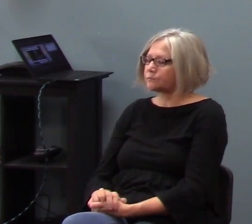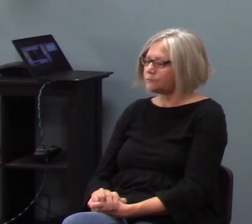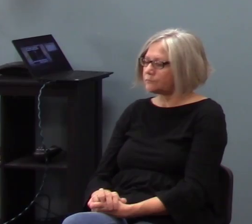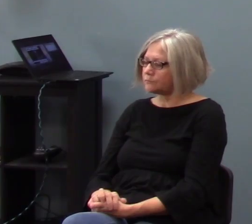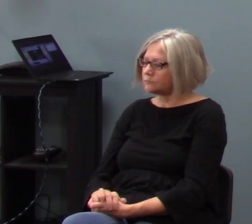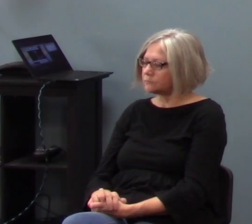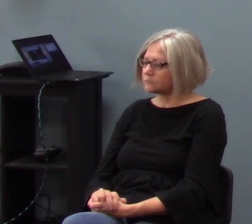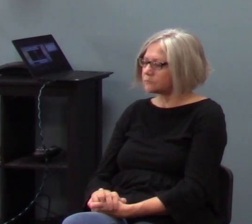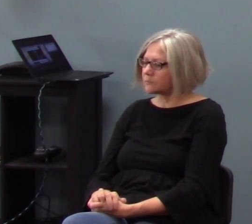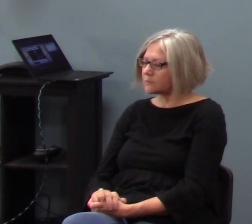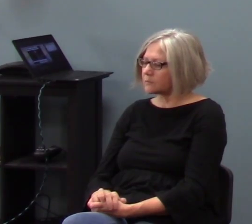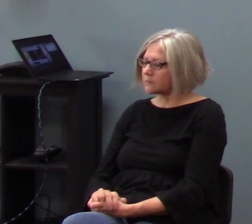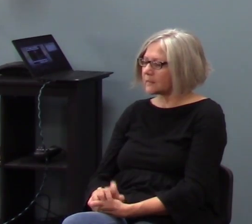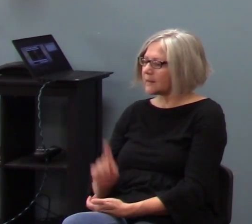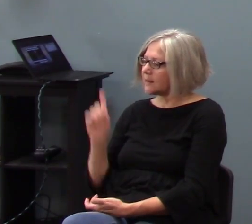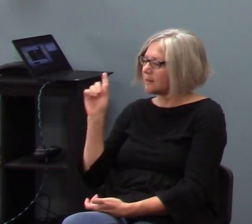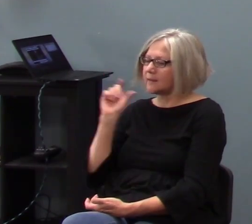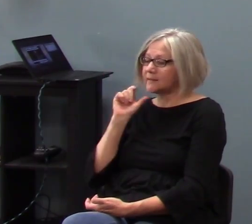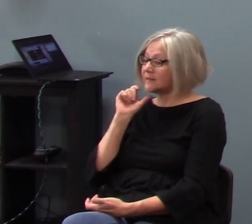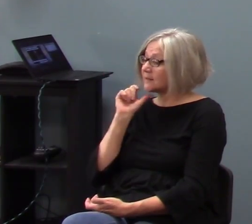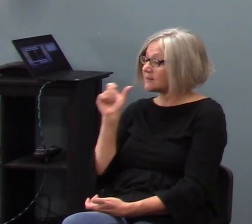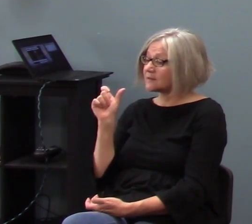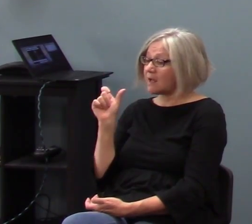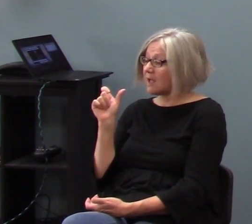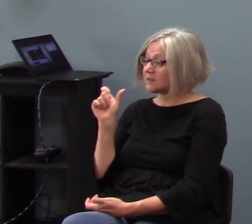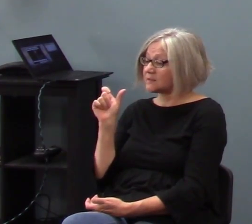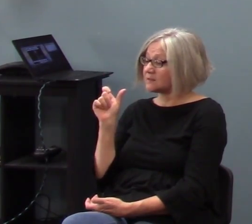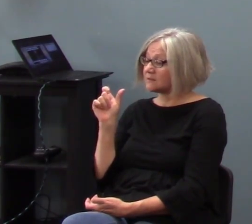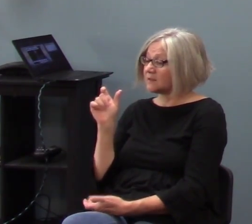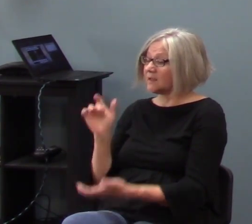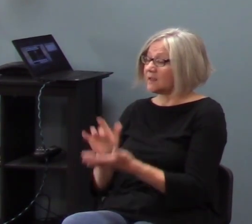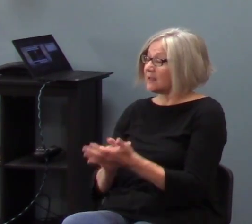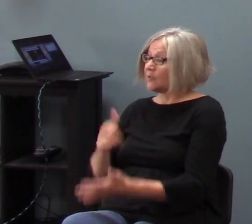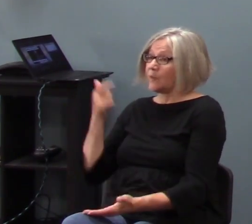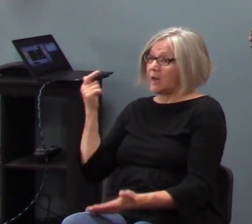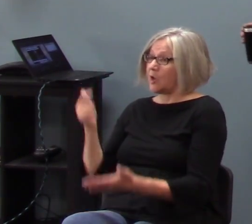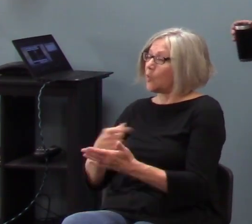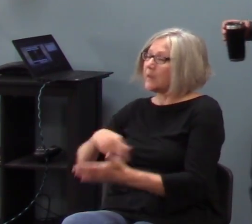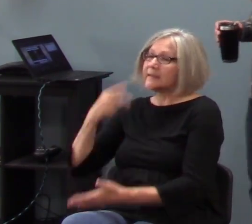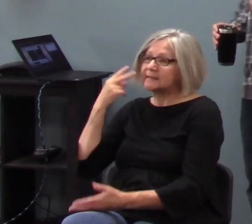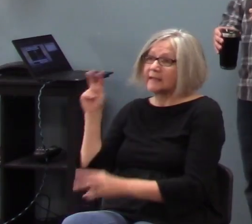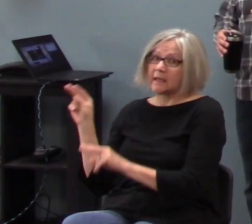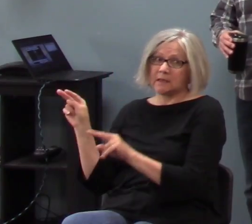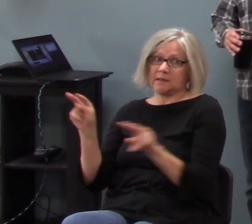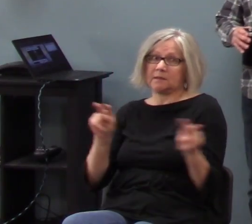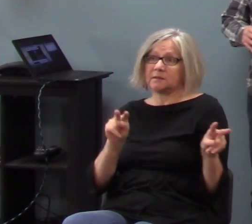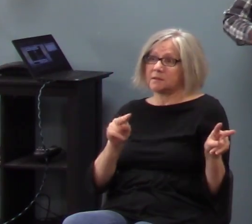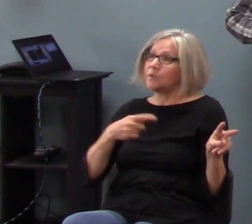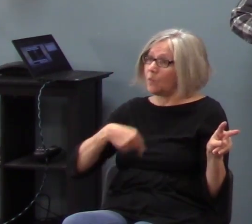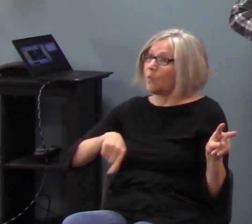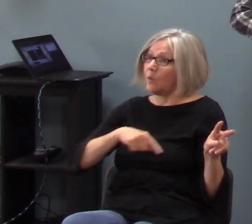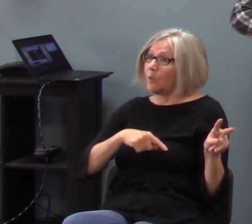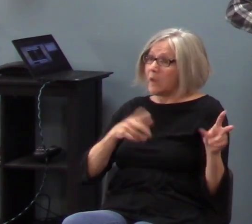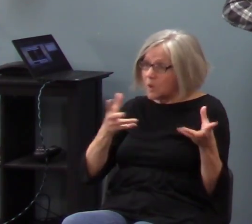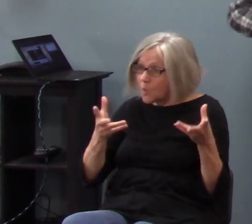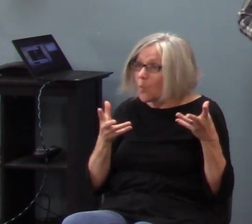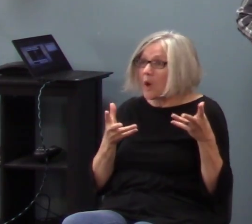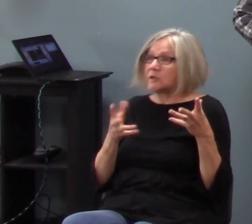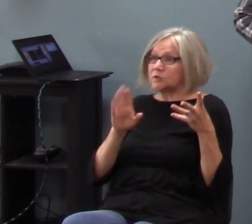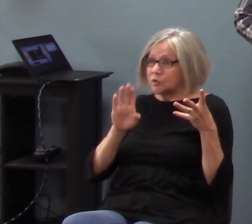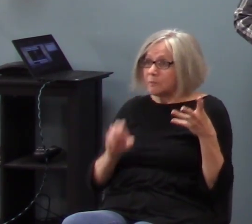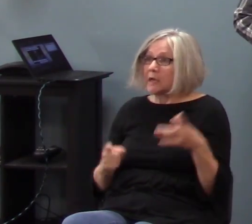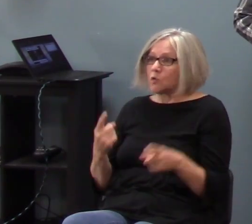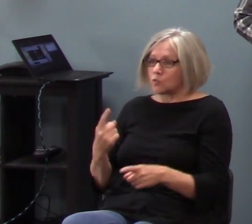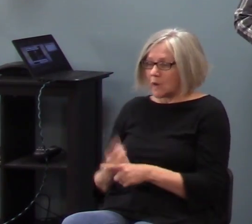And this is not uncommon. We see this all the time, and we want this too. We want to be right. Scientists want to be